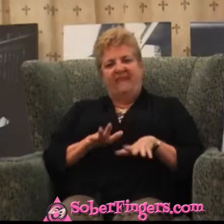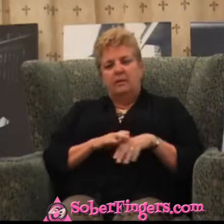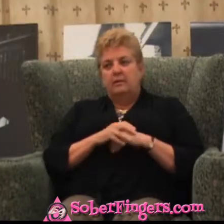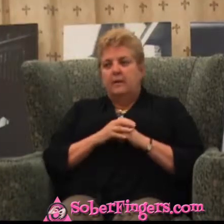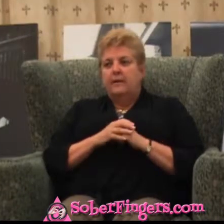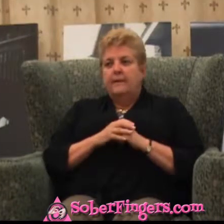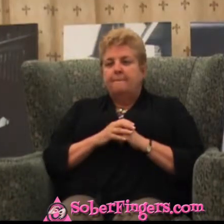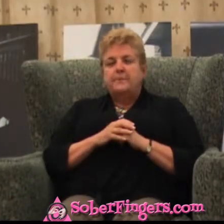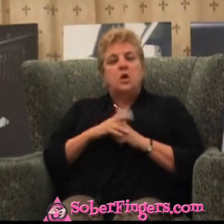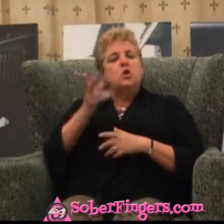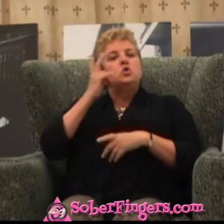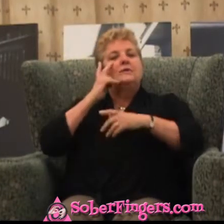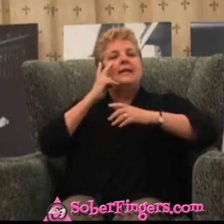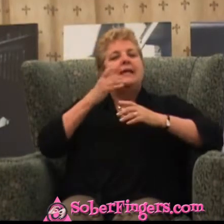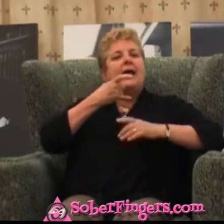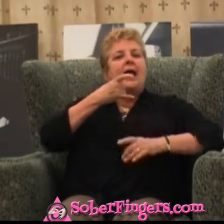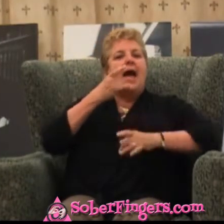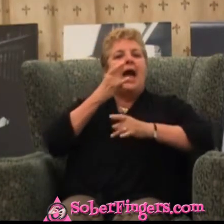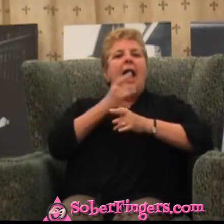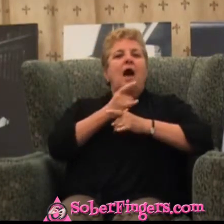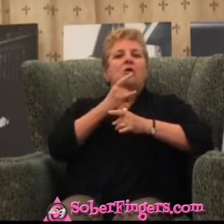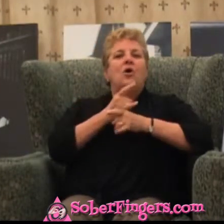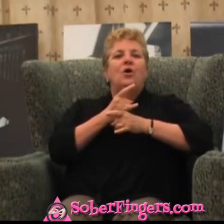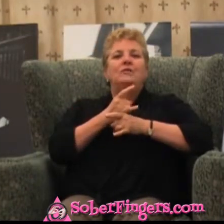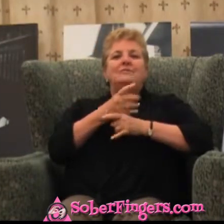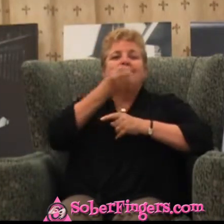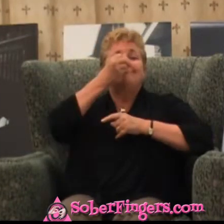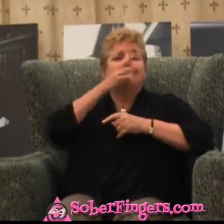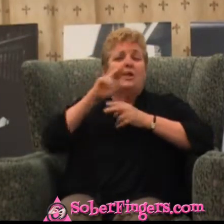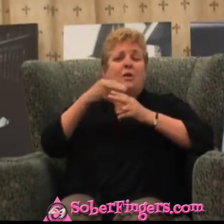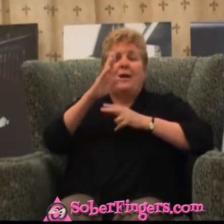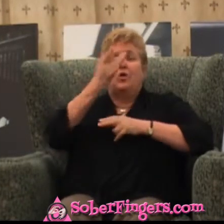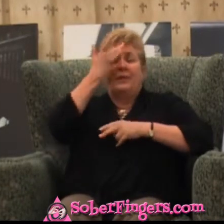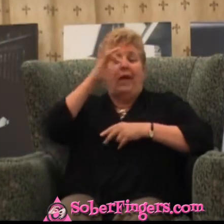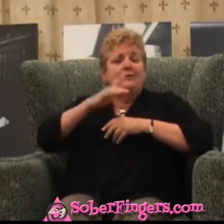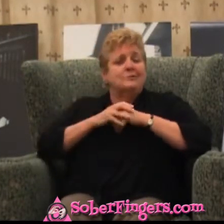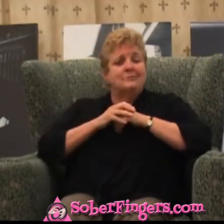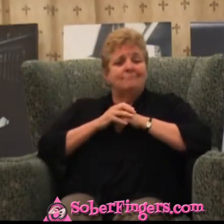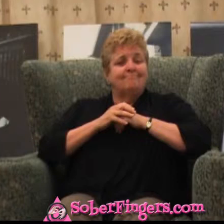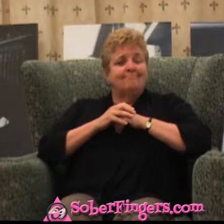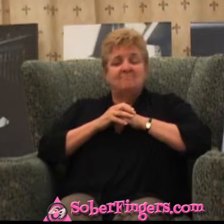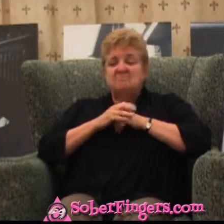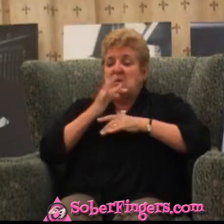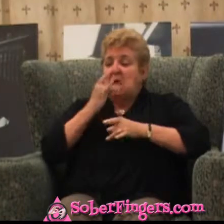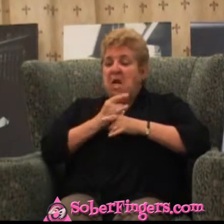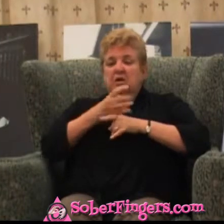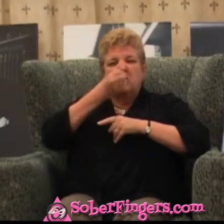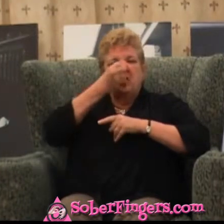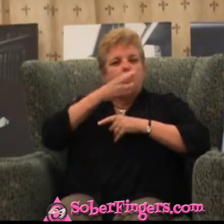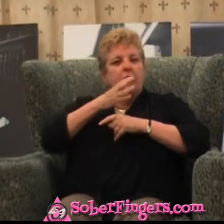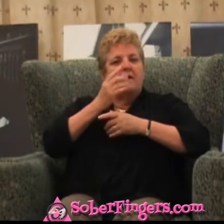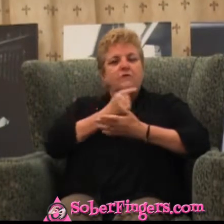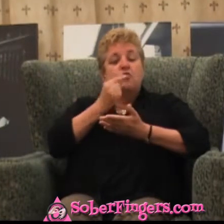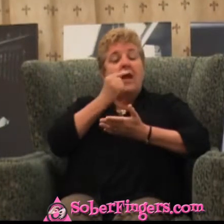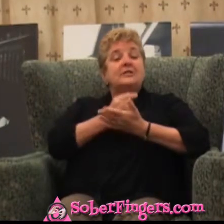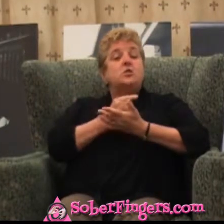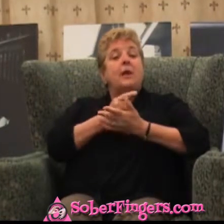See, alcohol is no respecter of intellect. Alcohol does not care if you graduated from law school or if you dropped out from high